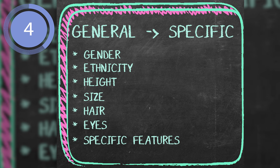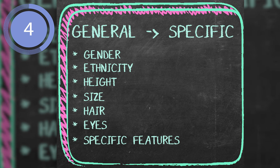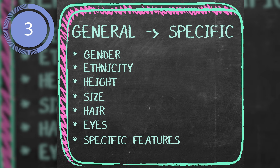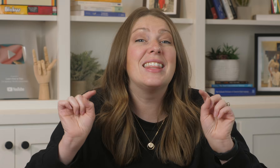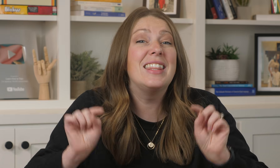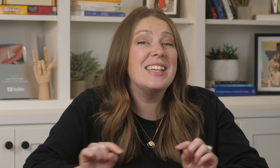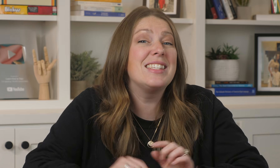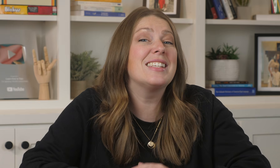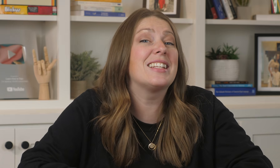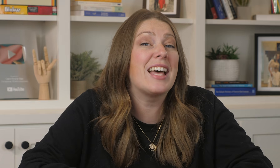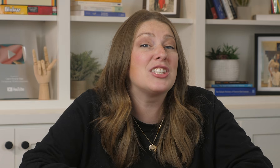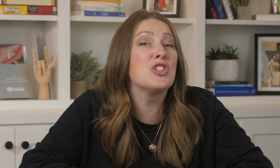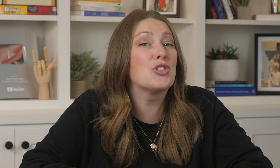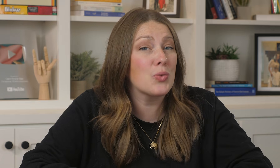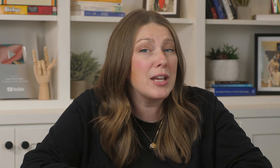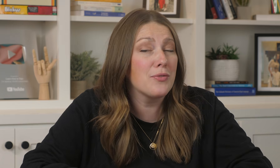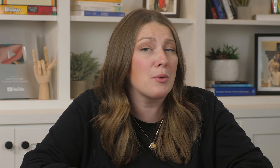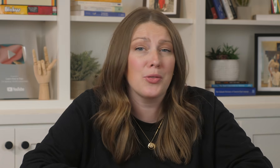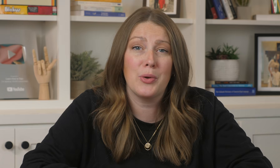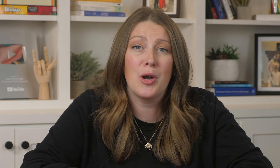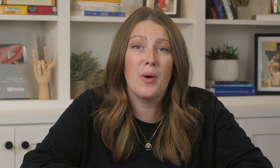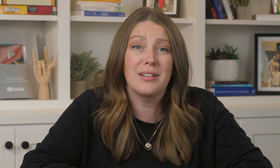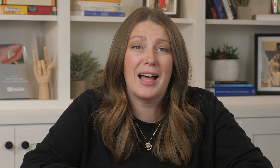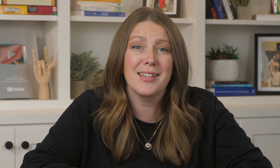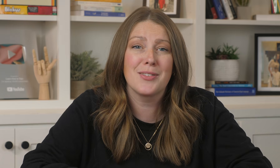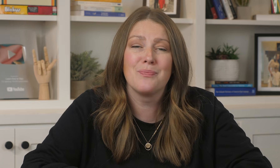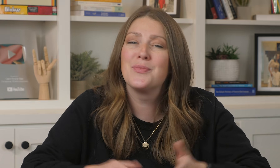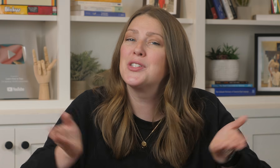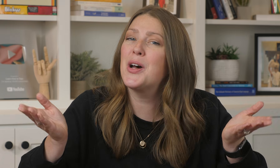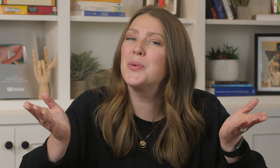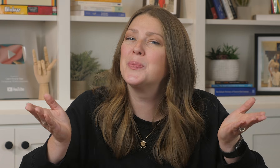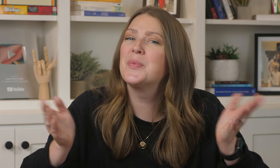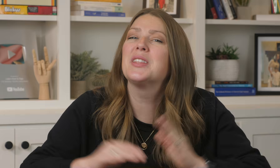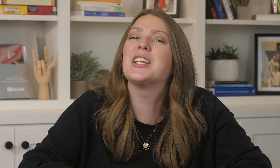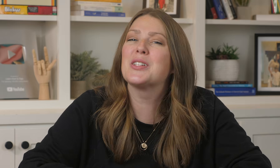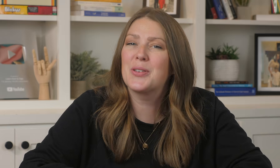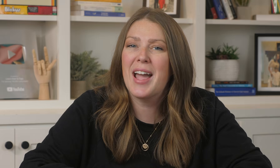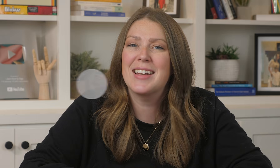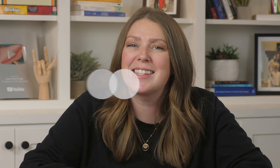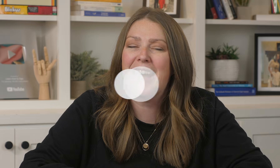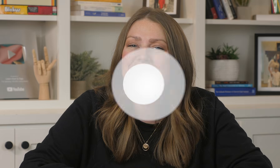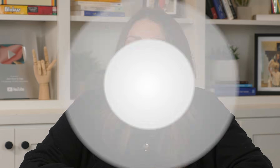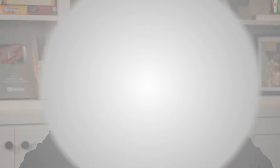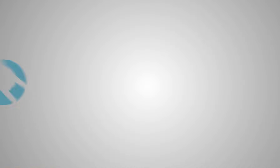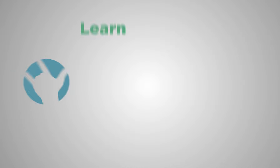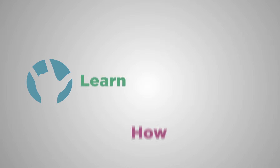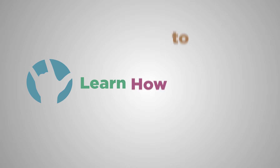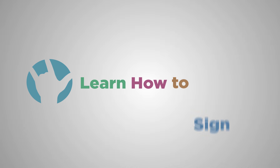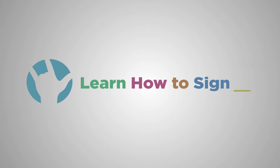classifiers. This is a lesson straight from our 301 class. So let's learn how to sign.